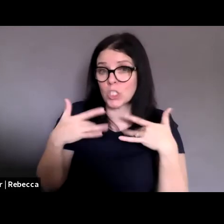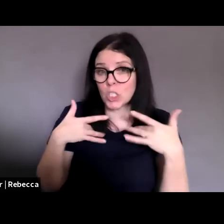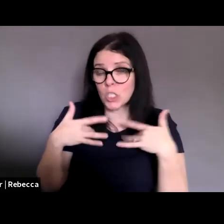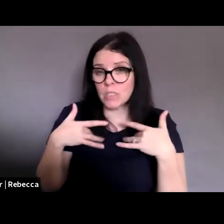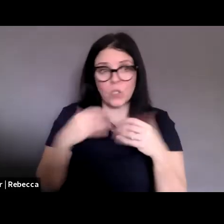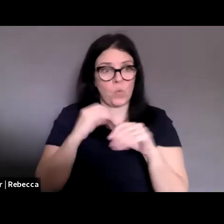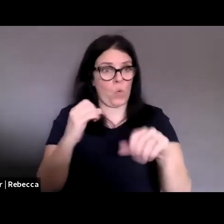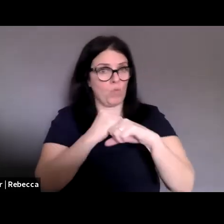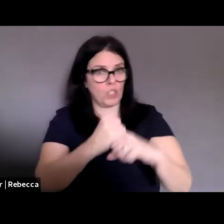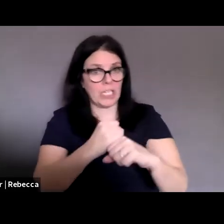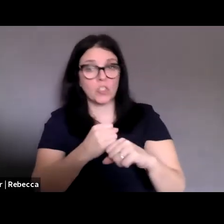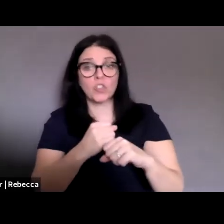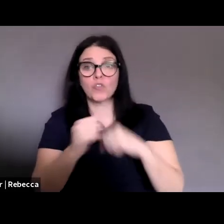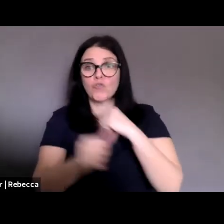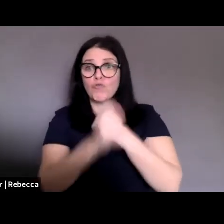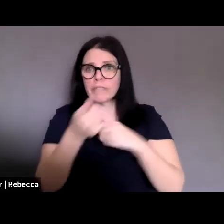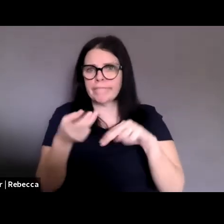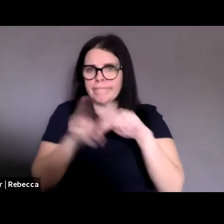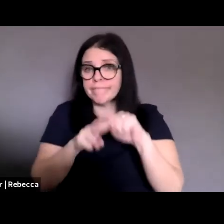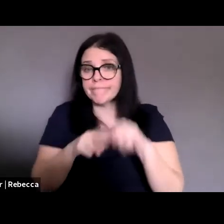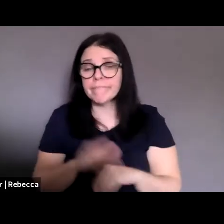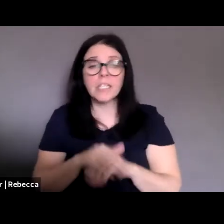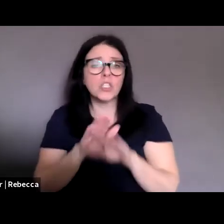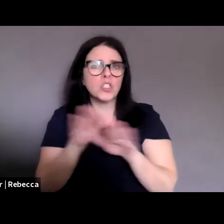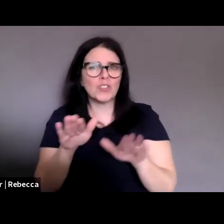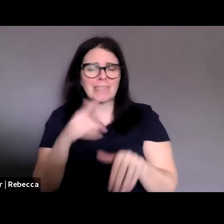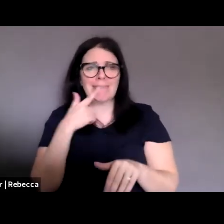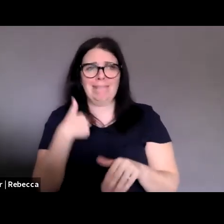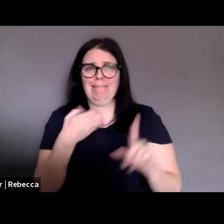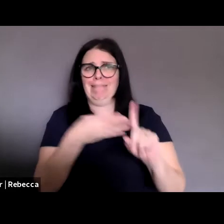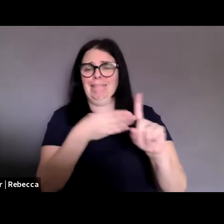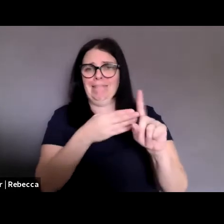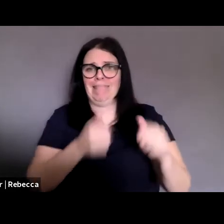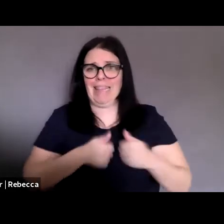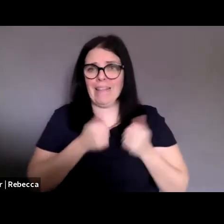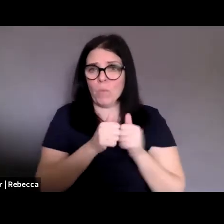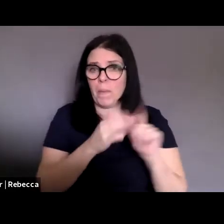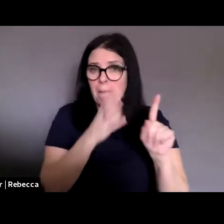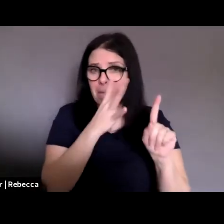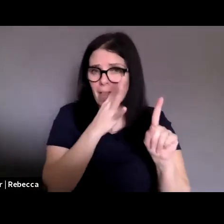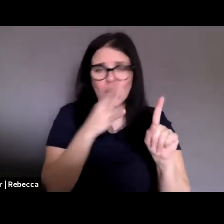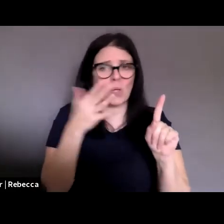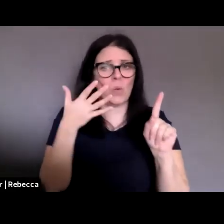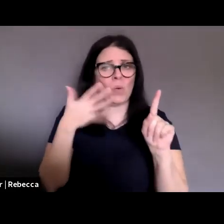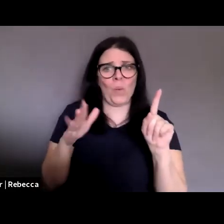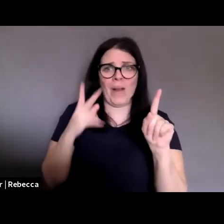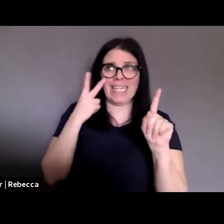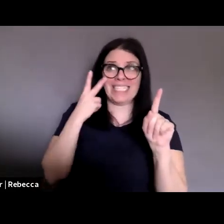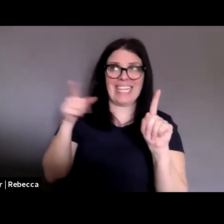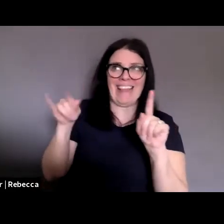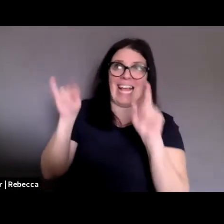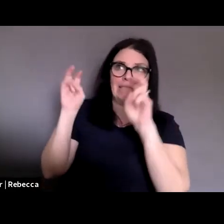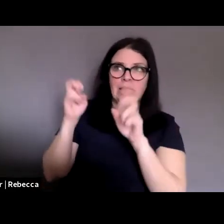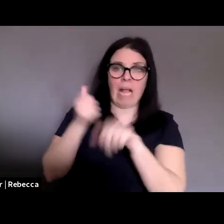Children asked to live with mothers and reduce time with allegedly abusive parent,